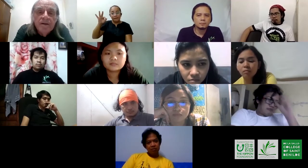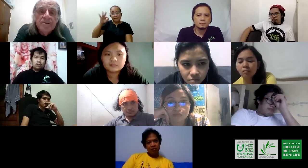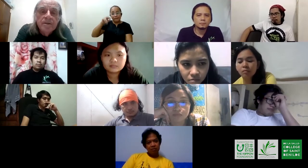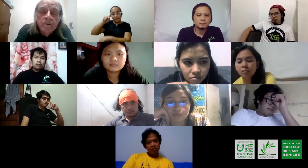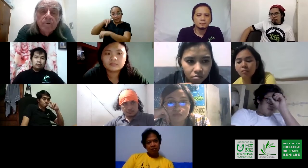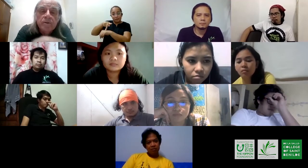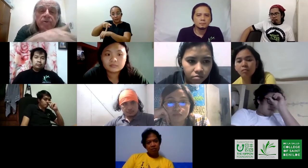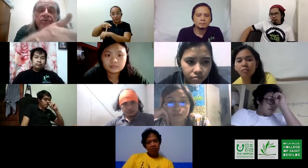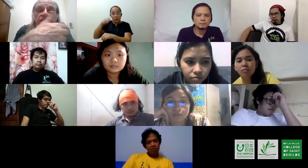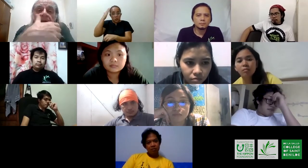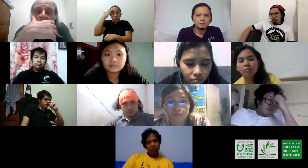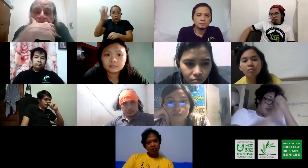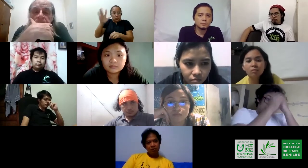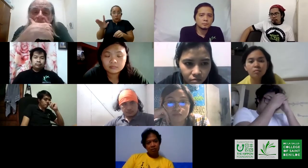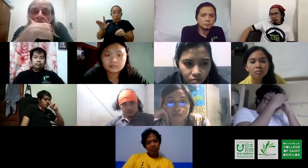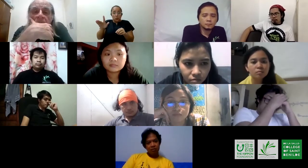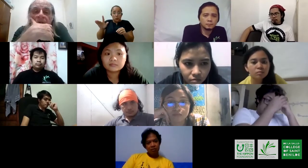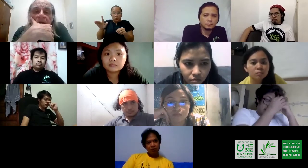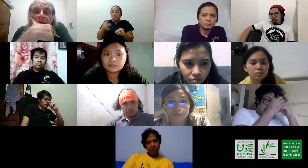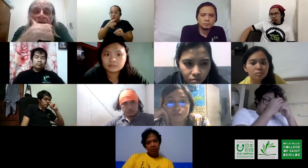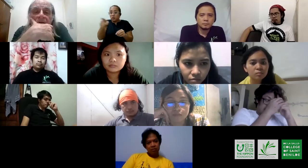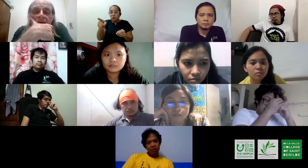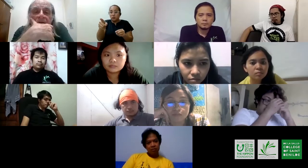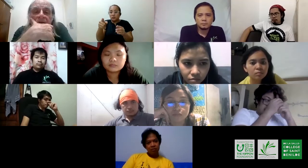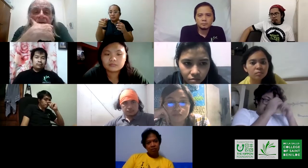how it is until you define it.